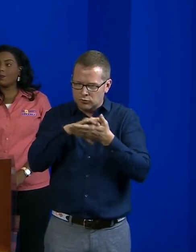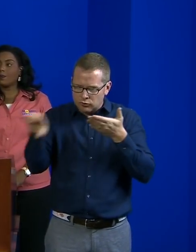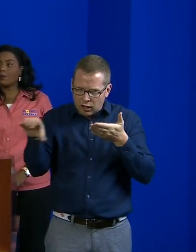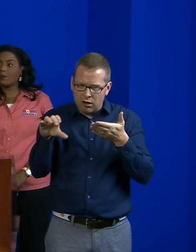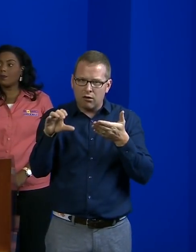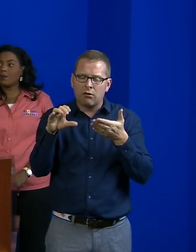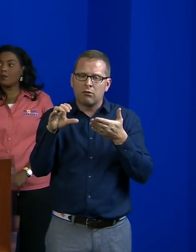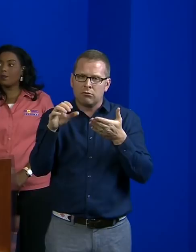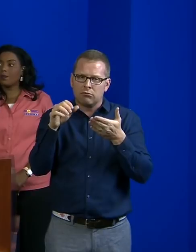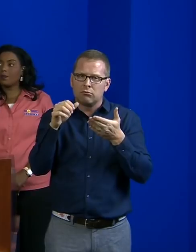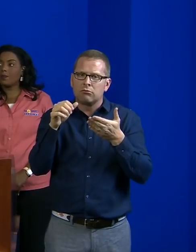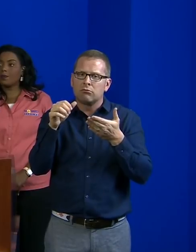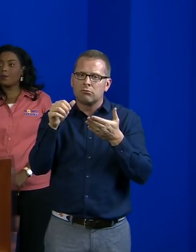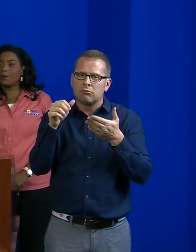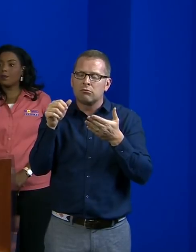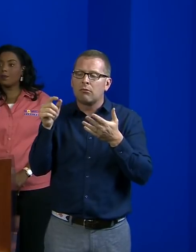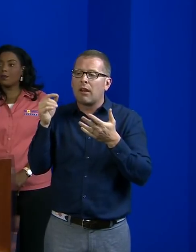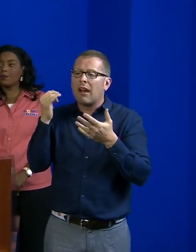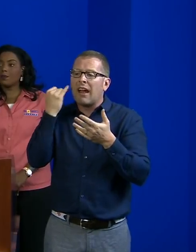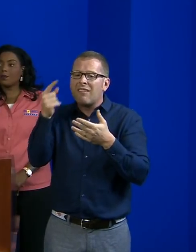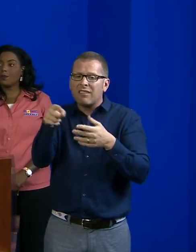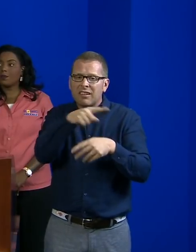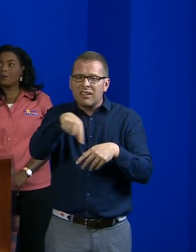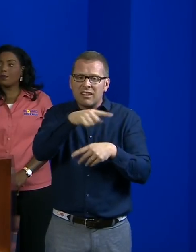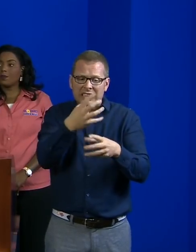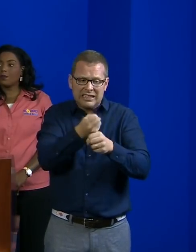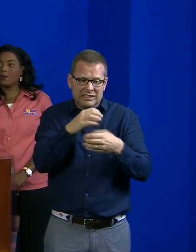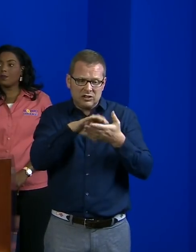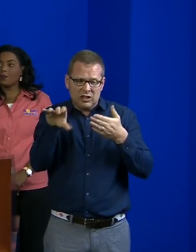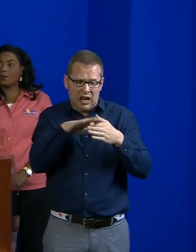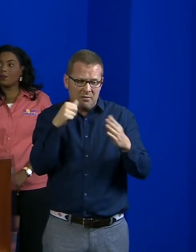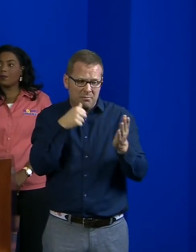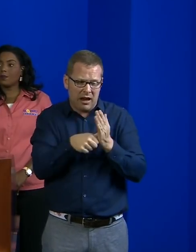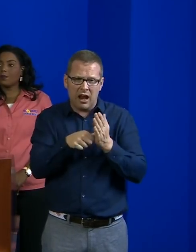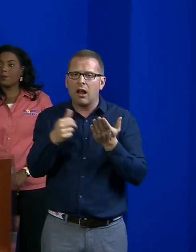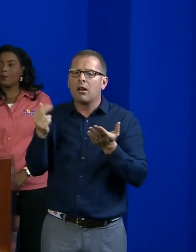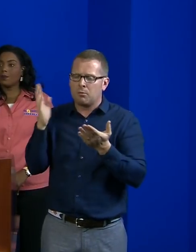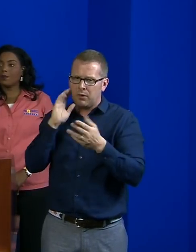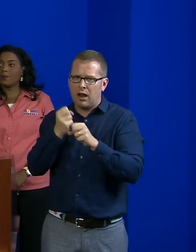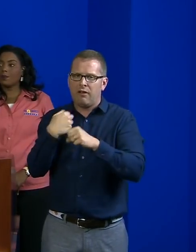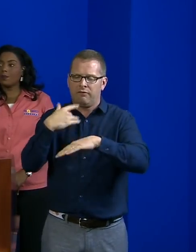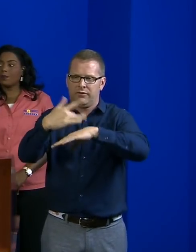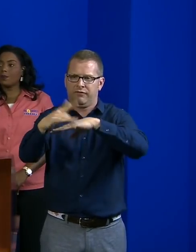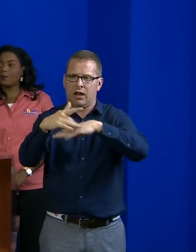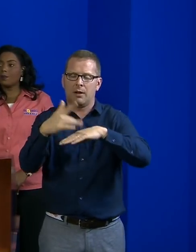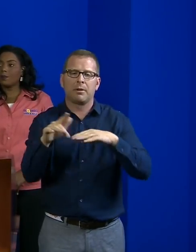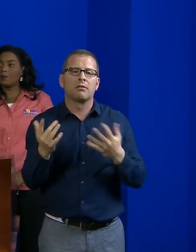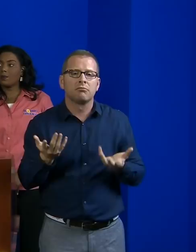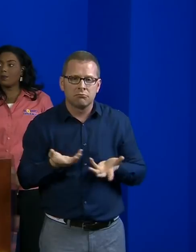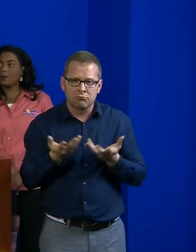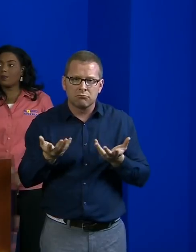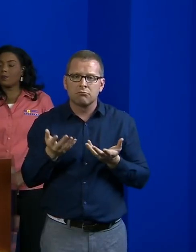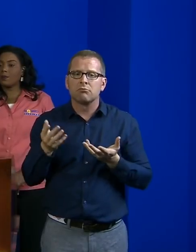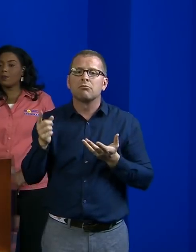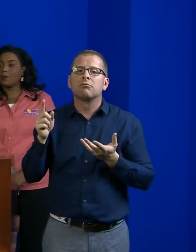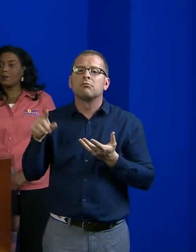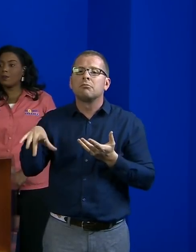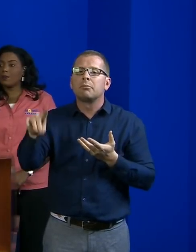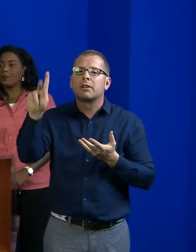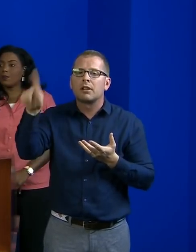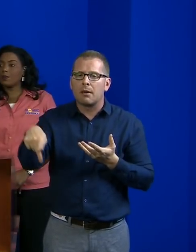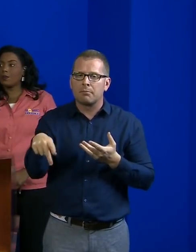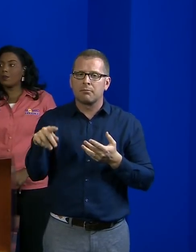available for pickup today at the K.C. Wright Building at 600 Southeast 3rd Avenue. It's a small number of